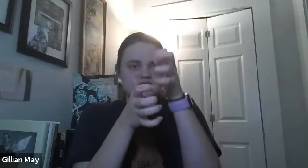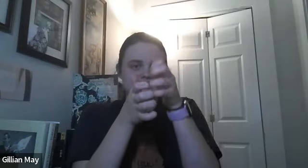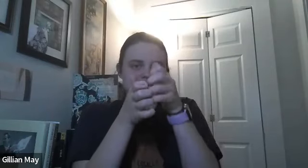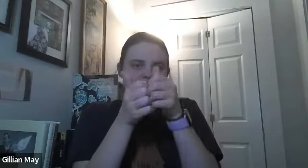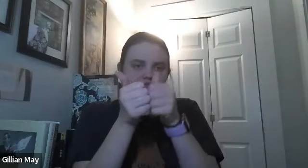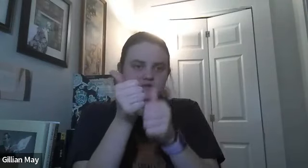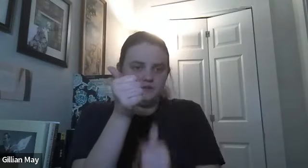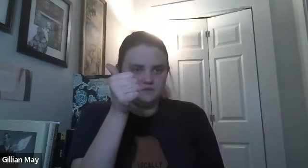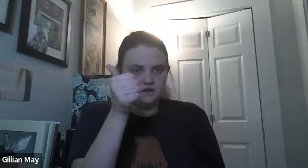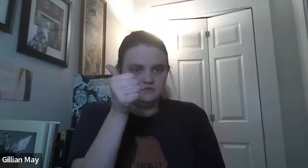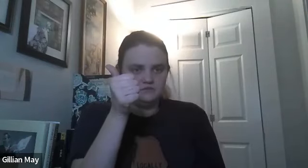slide them into thumbs up.